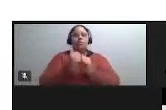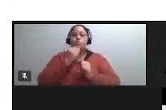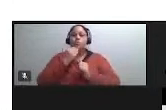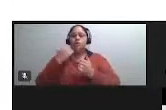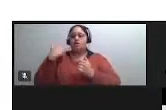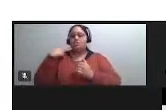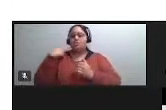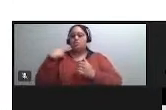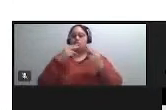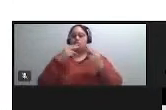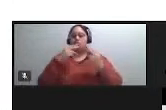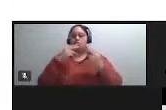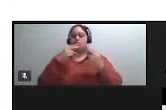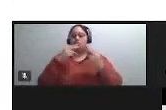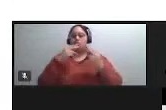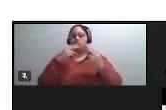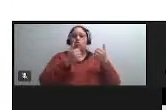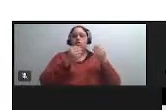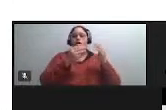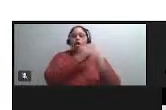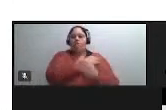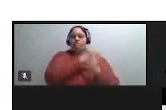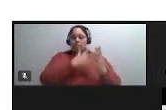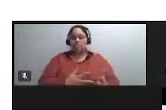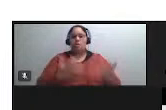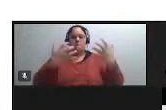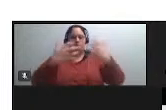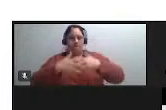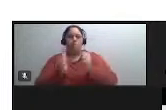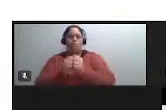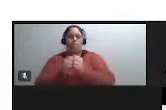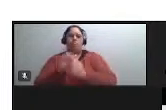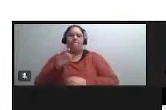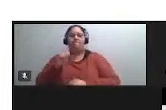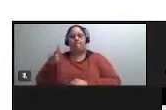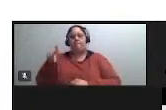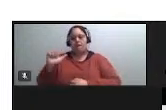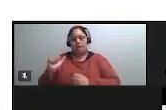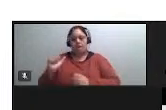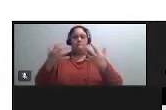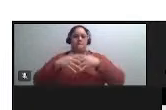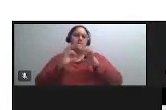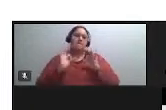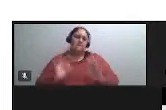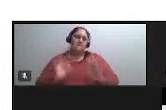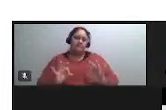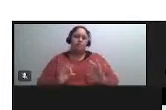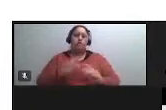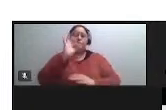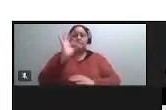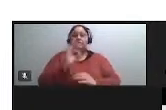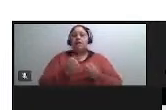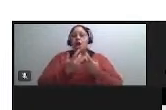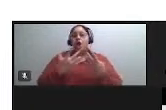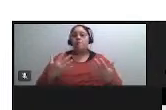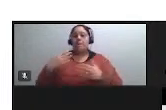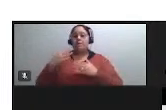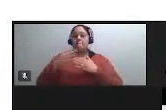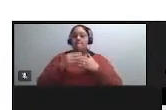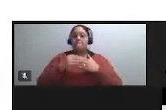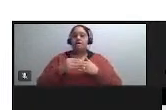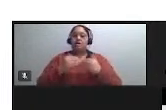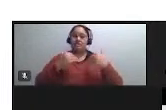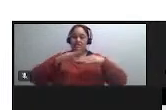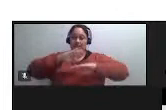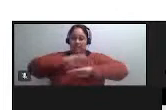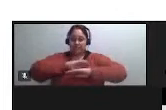accounting officer with FAMPLA were both met. So for the percentage of member satisfaction, we achieved